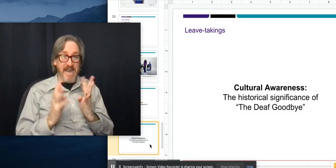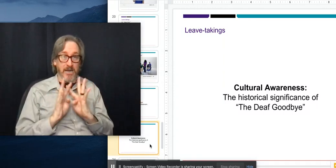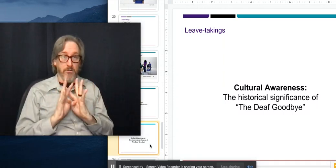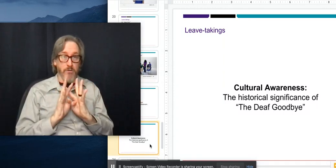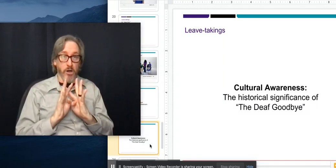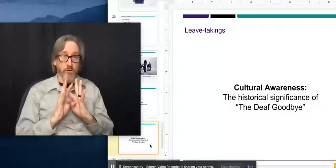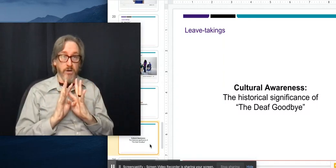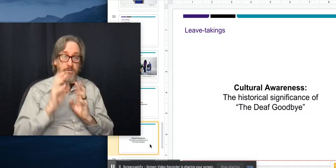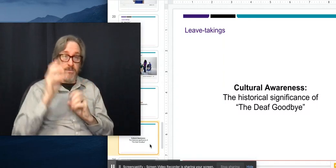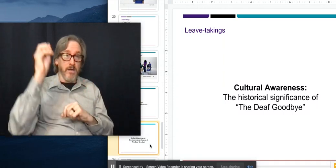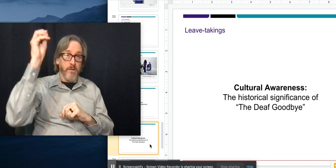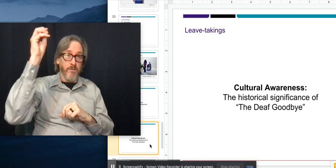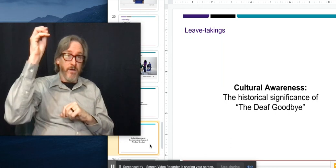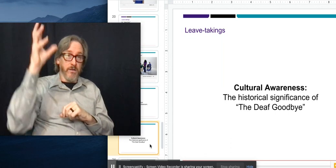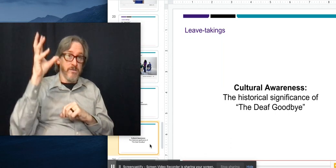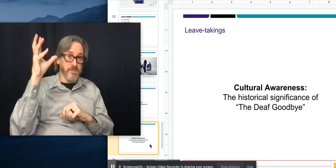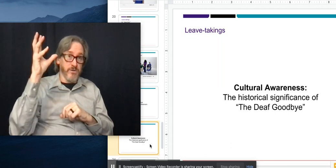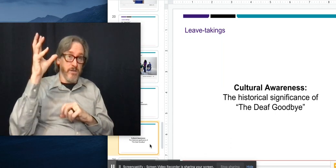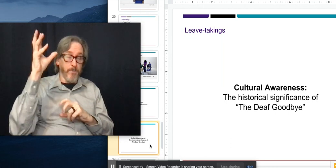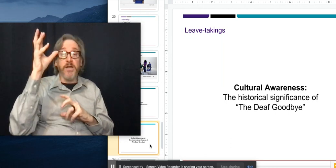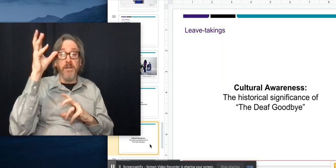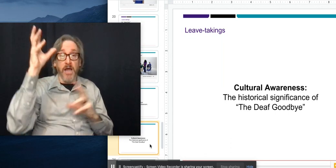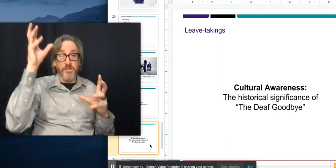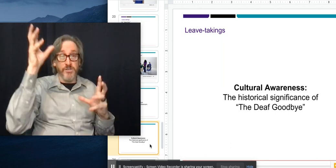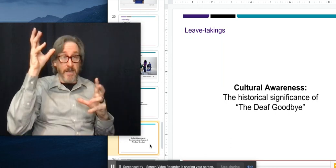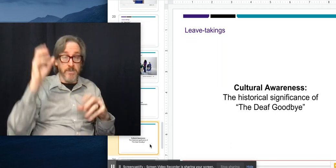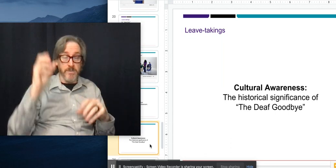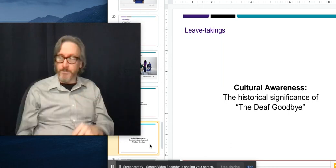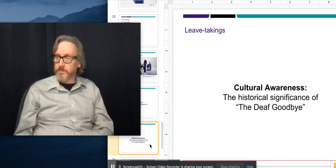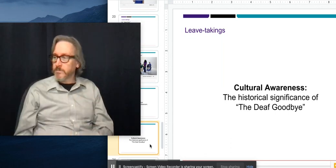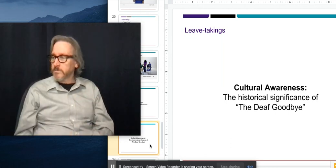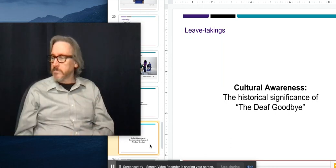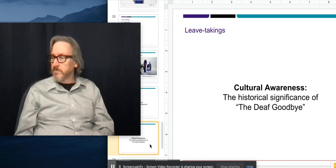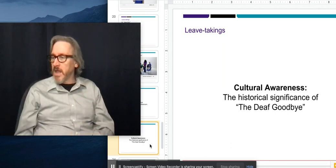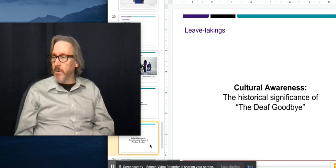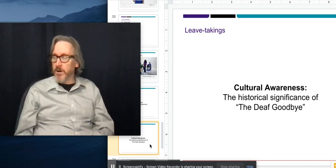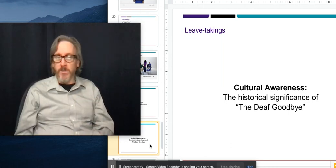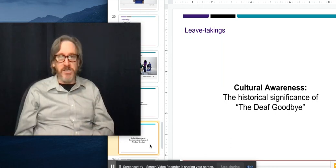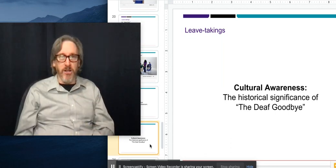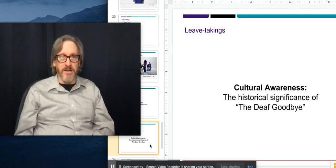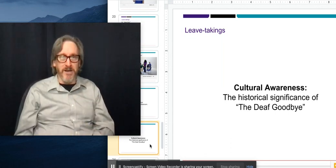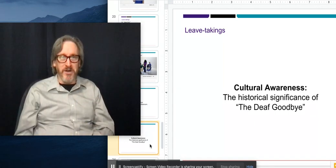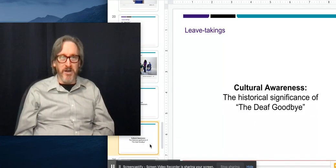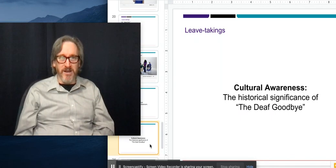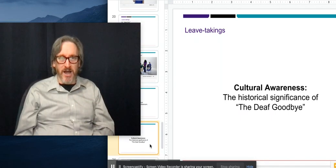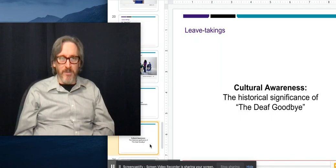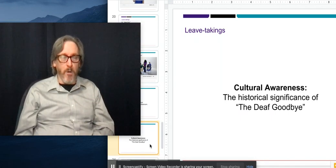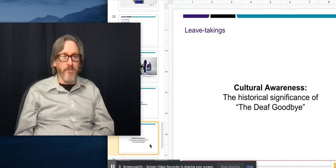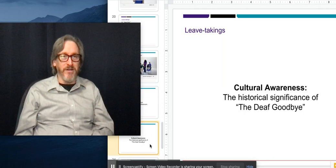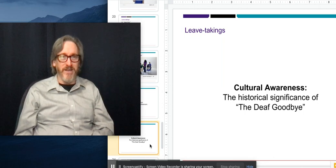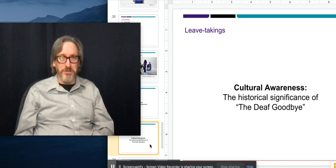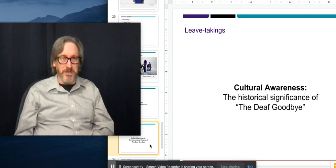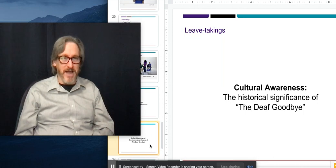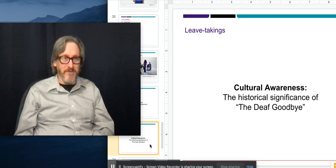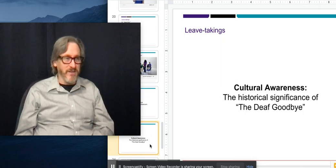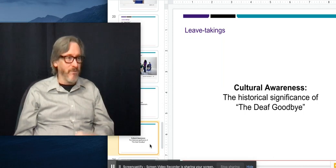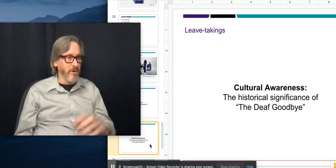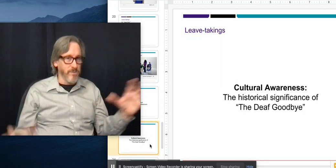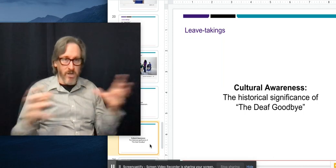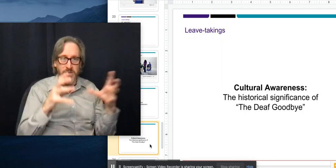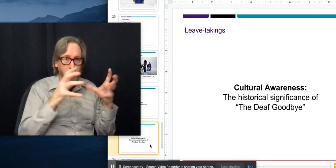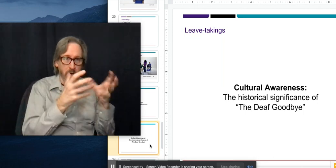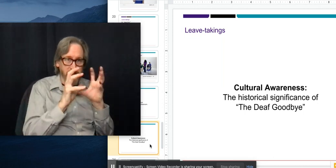be standing around underneath the parking lot street lamps. And we would always call it, you know, the moth convention kind